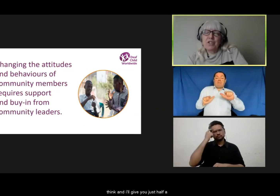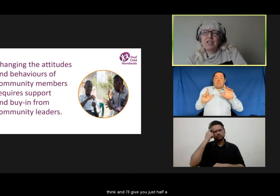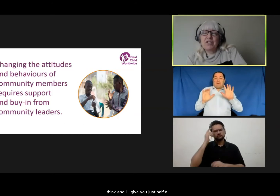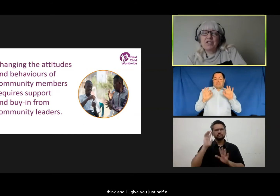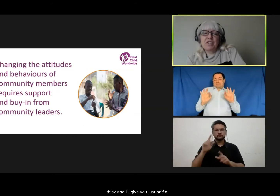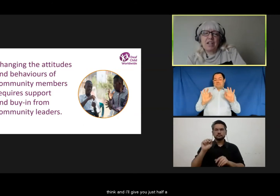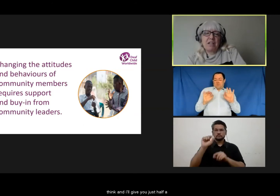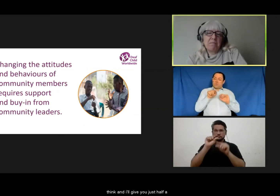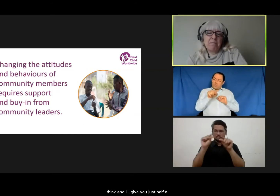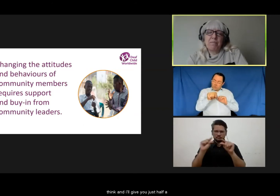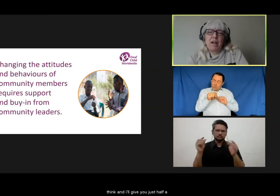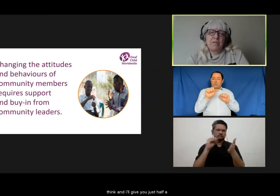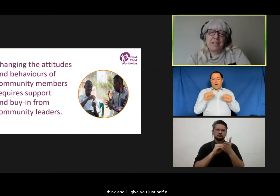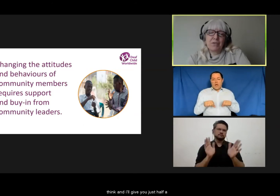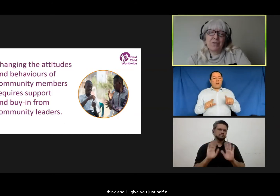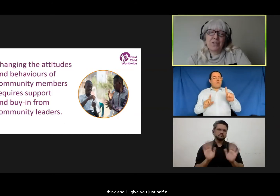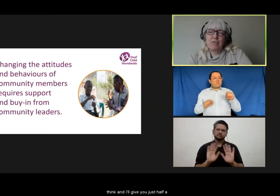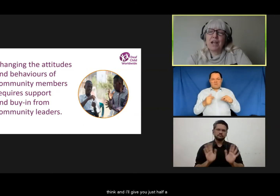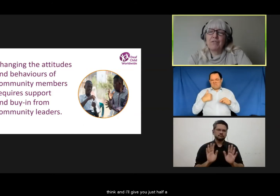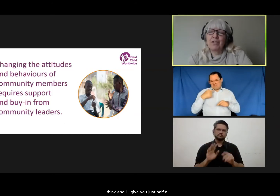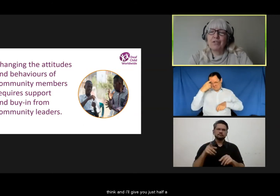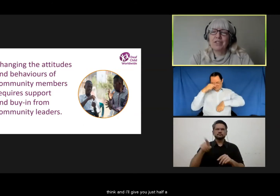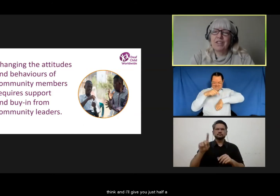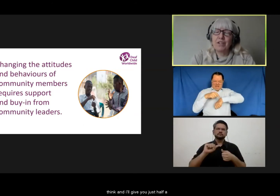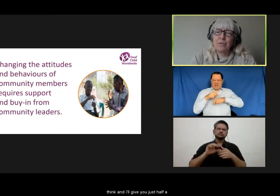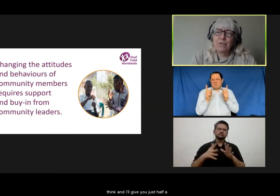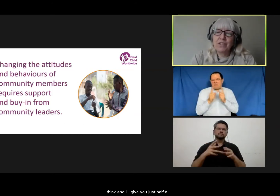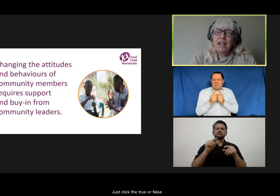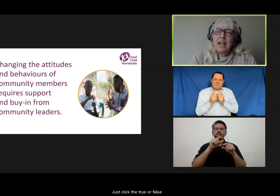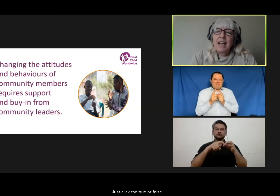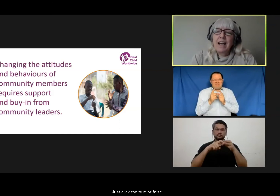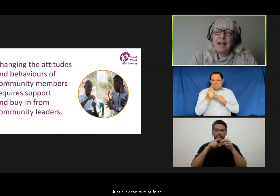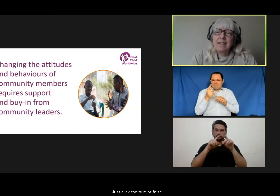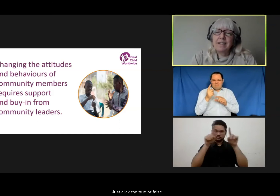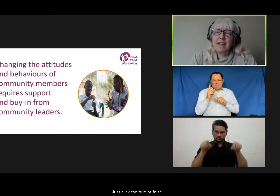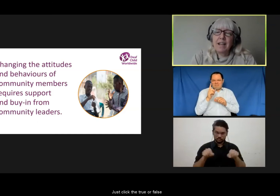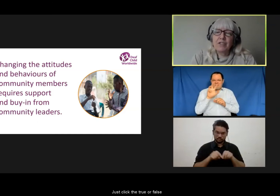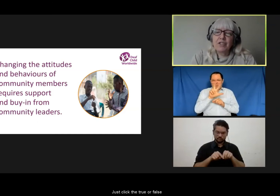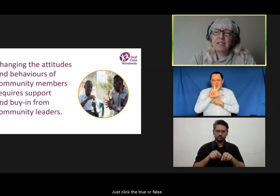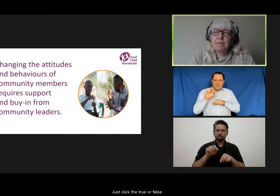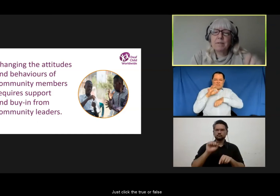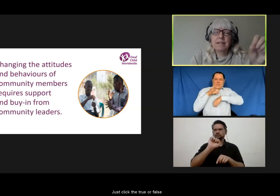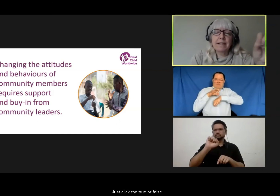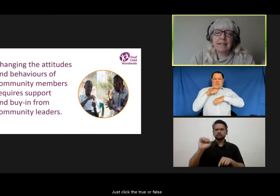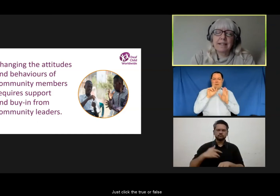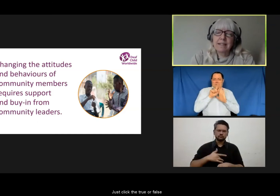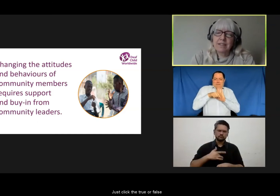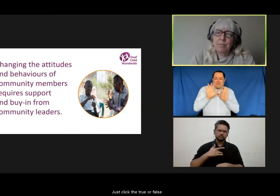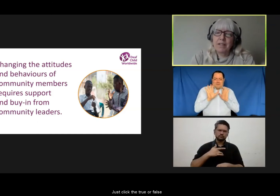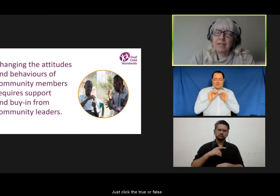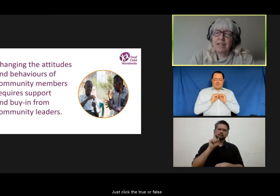you just half a minute or so to have a look at those, and just